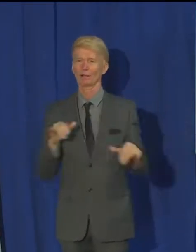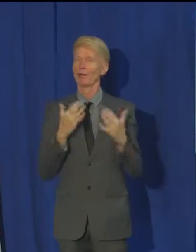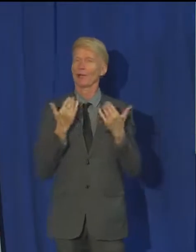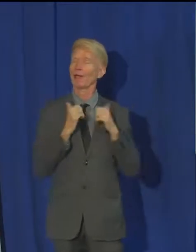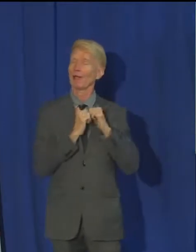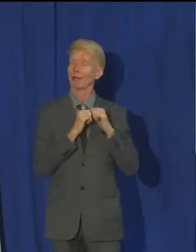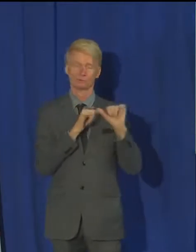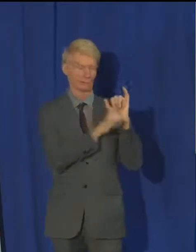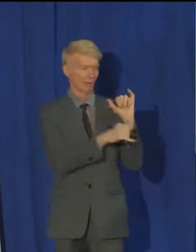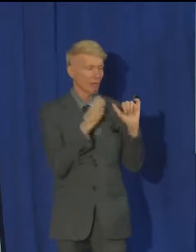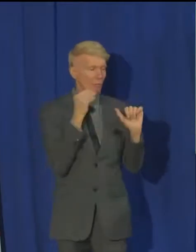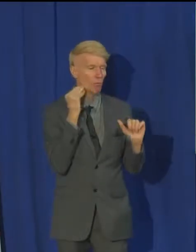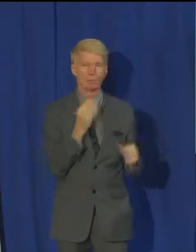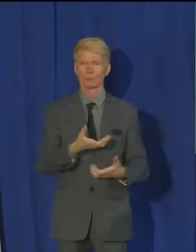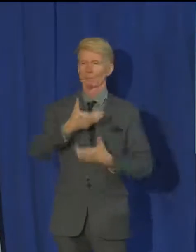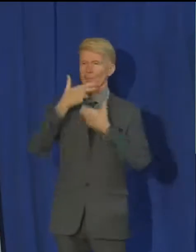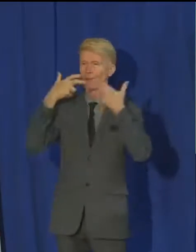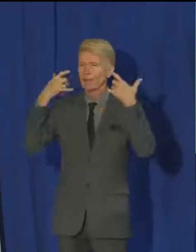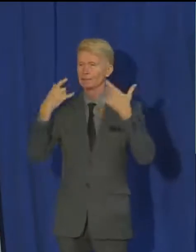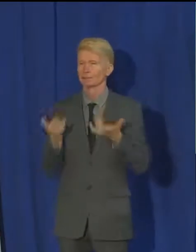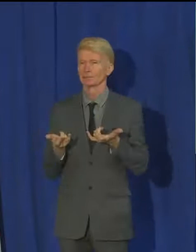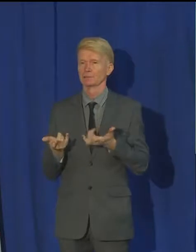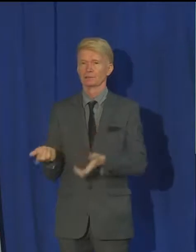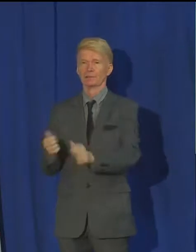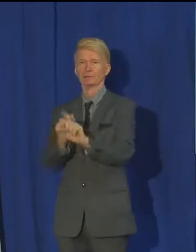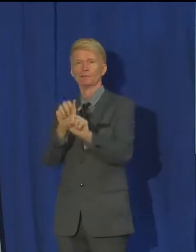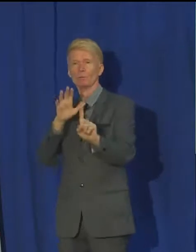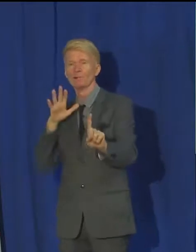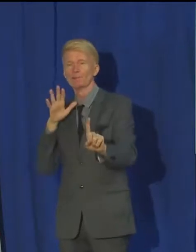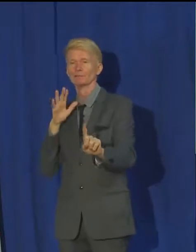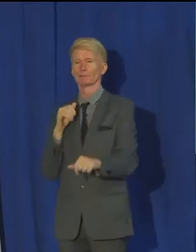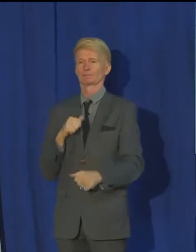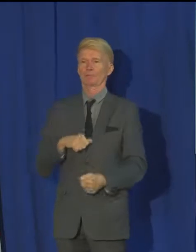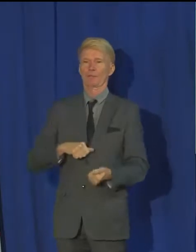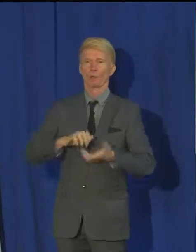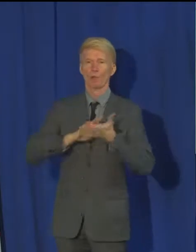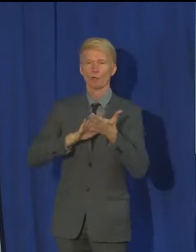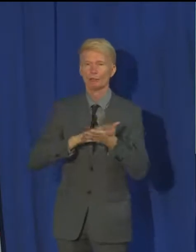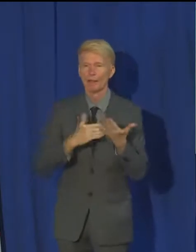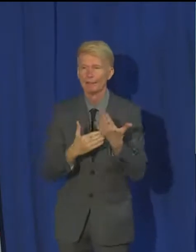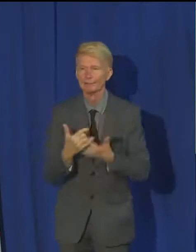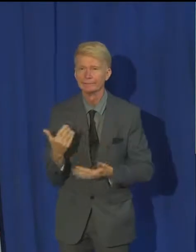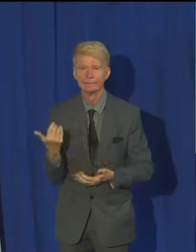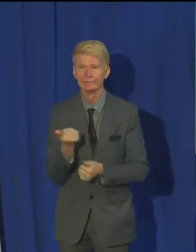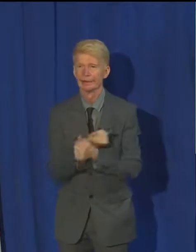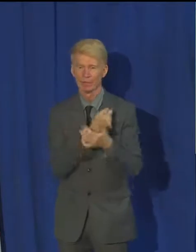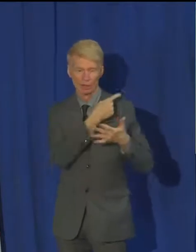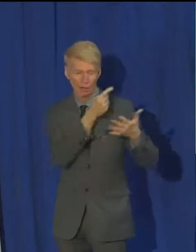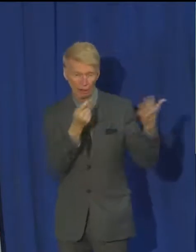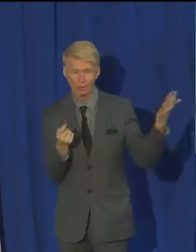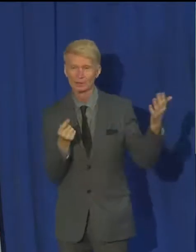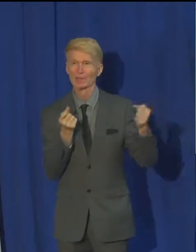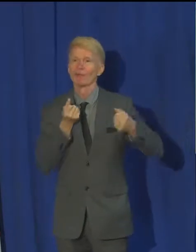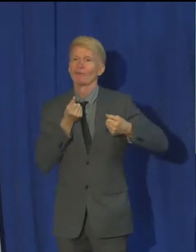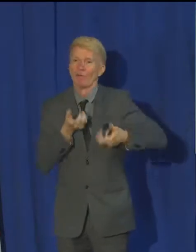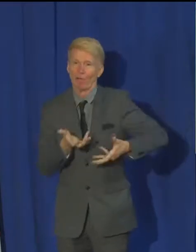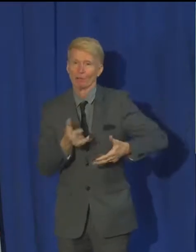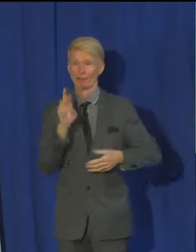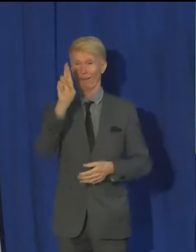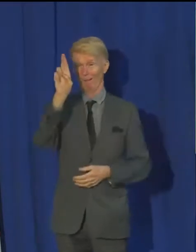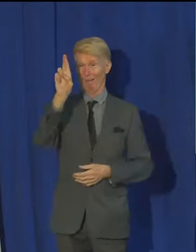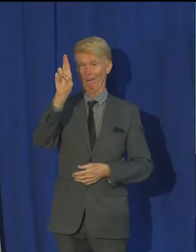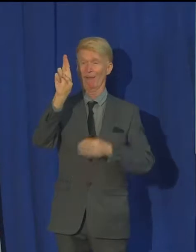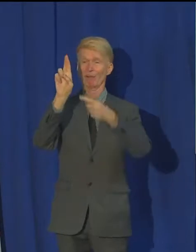We socially distanced, we washed our hands. Each of those things dropped the